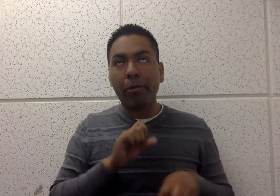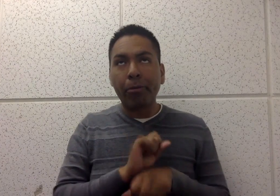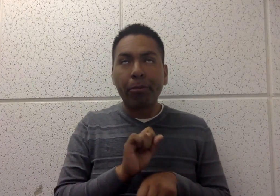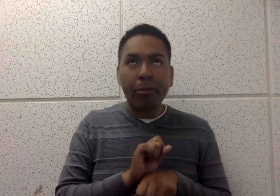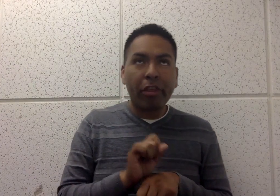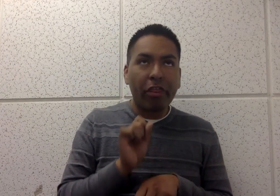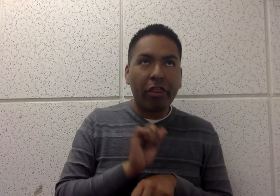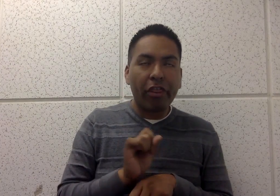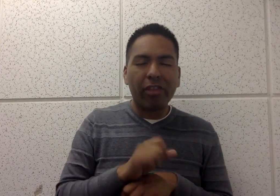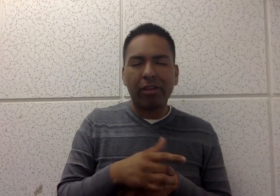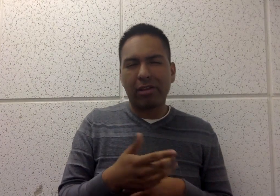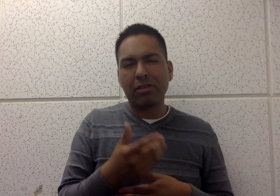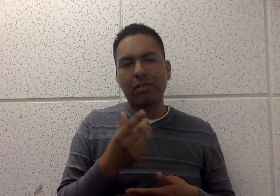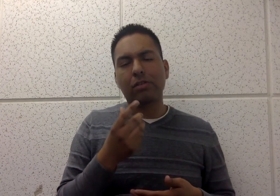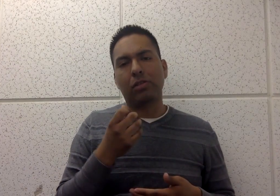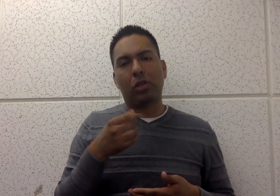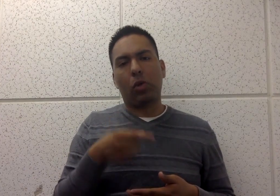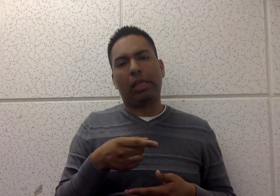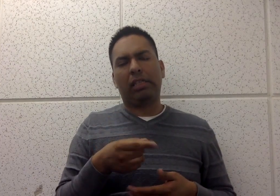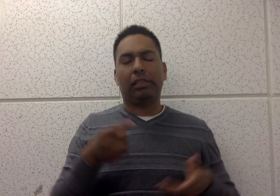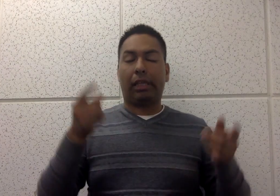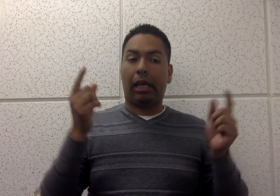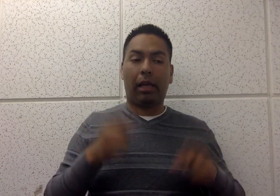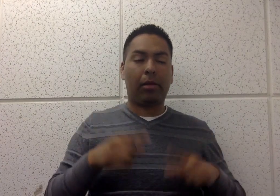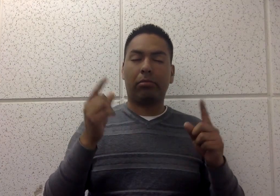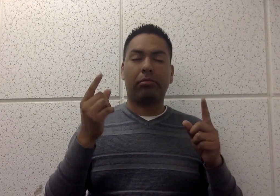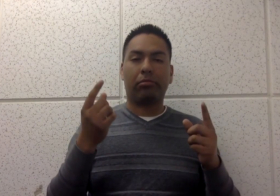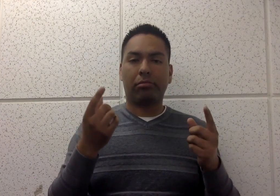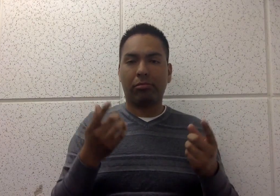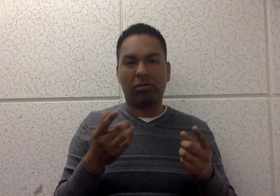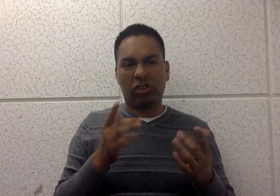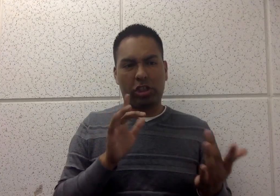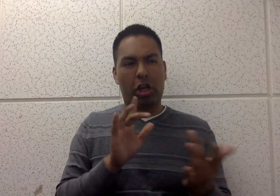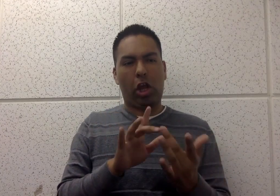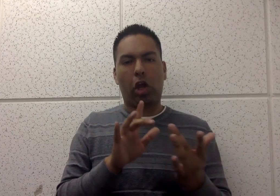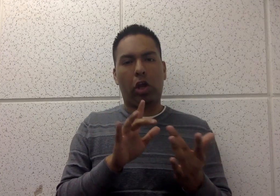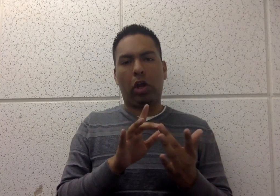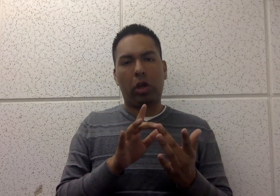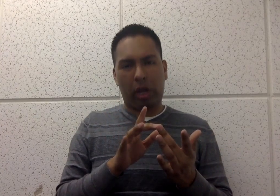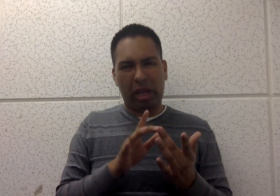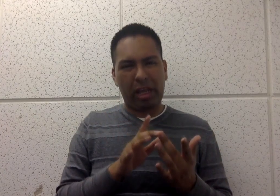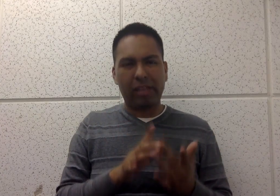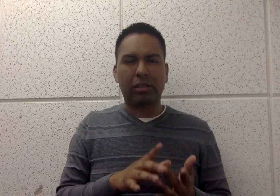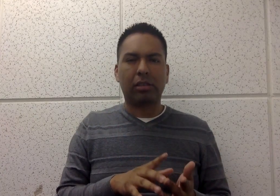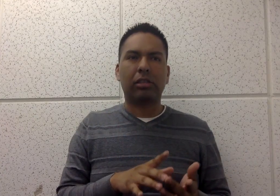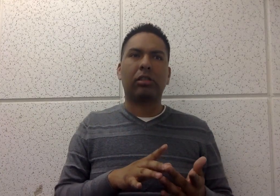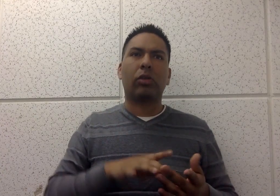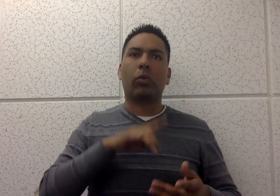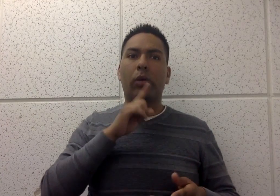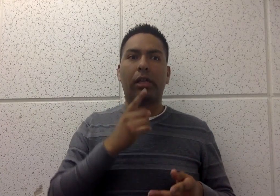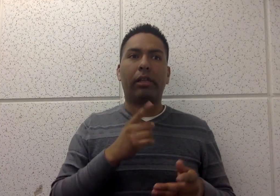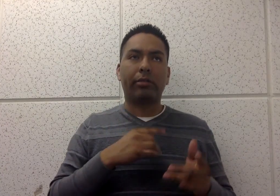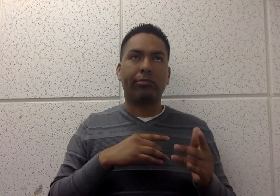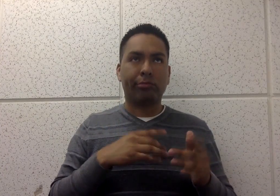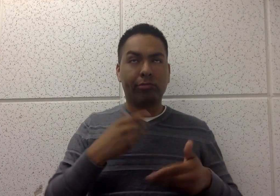that these haphazard contacts, out of these haphazard contacts, perfection arises, but it works pretty well.